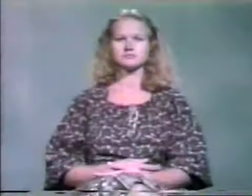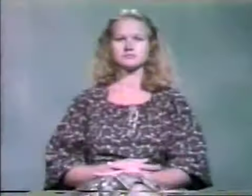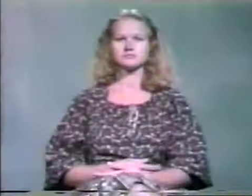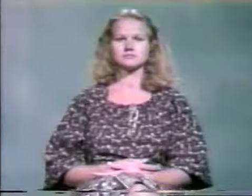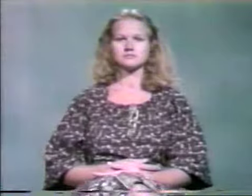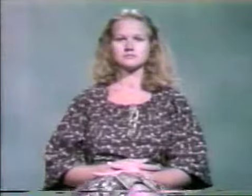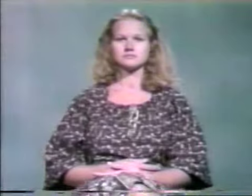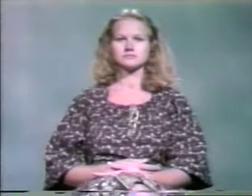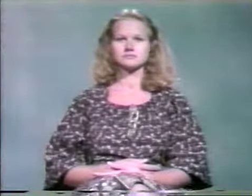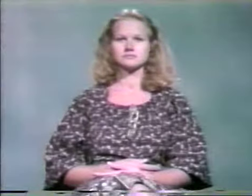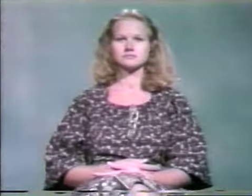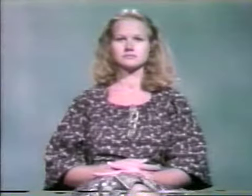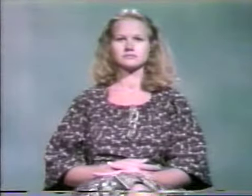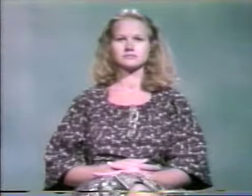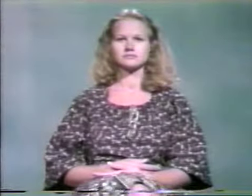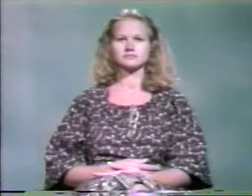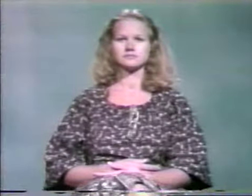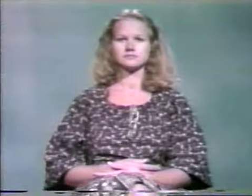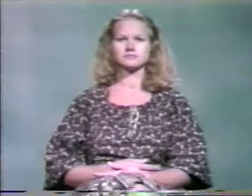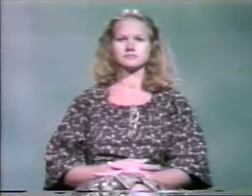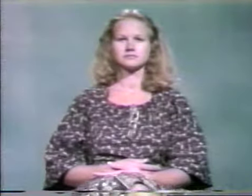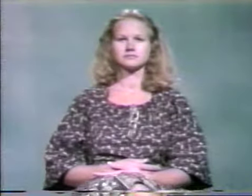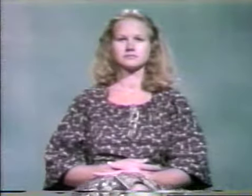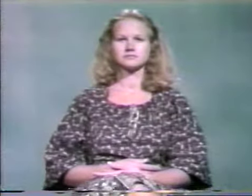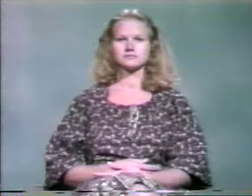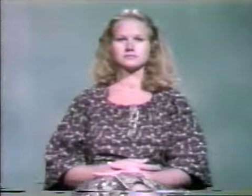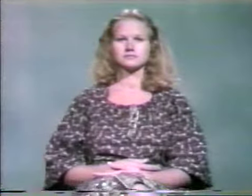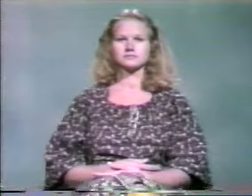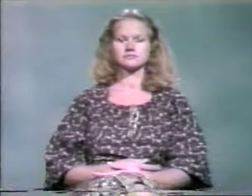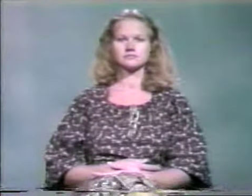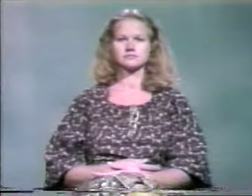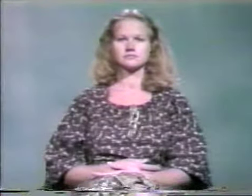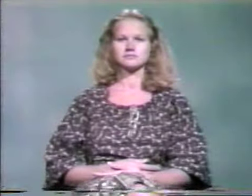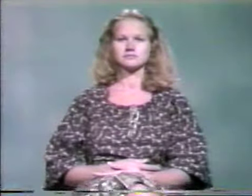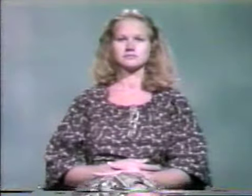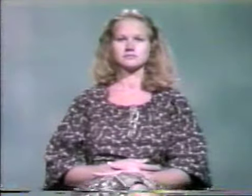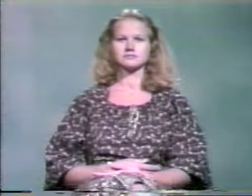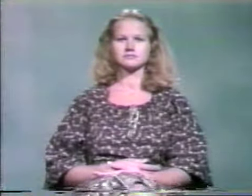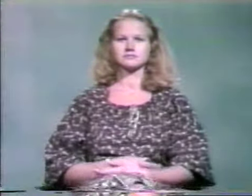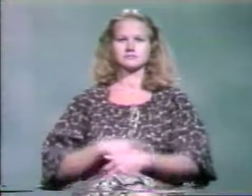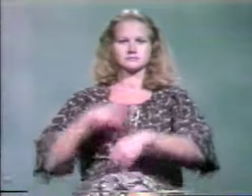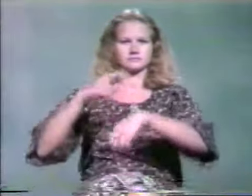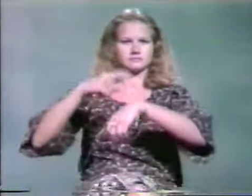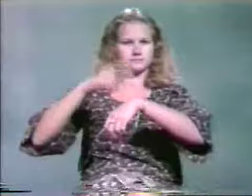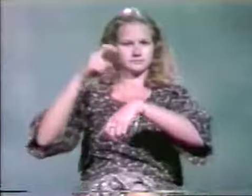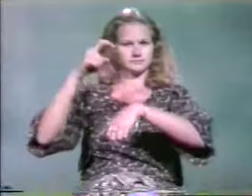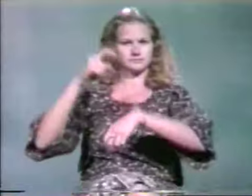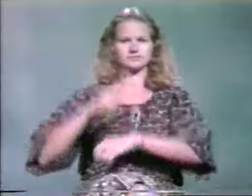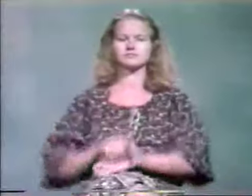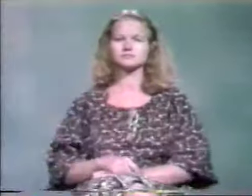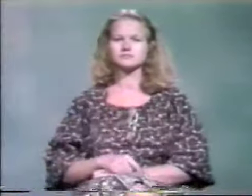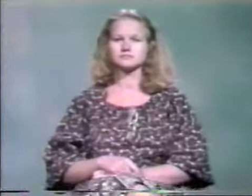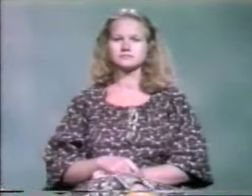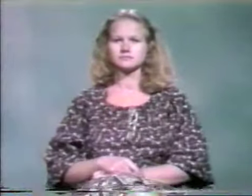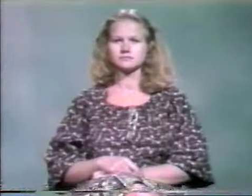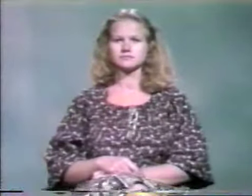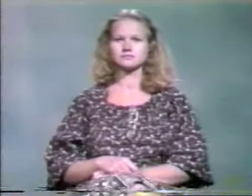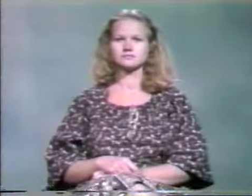A form of the sign time, which means a time when something is scheduled to happen. A time when something